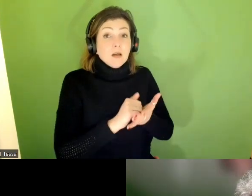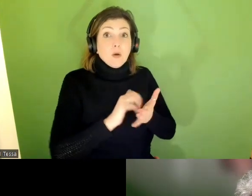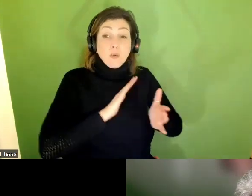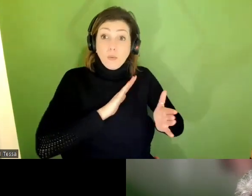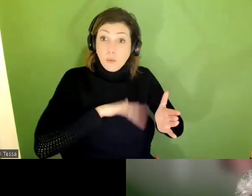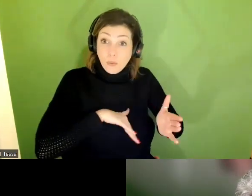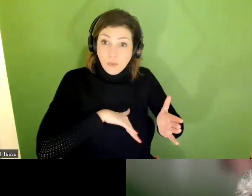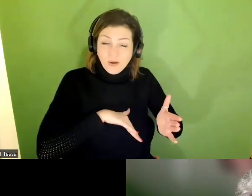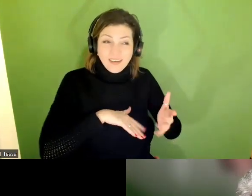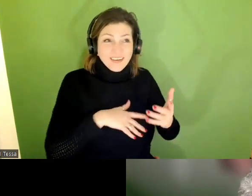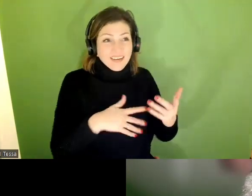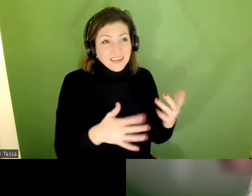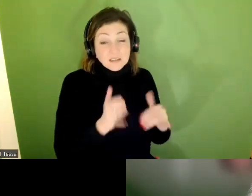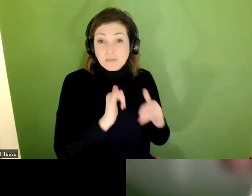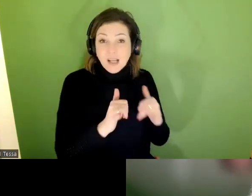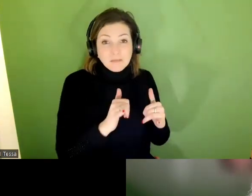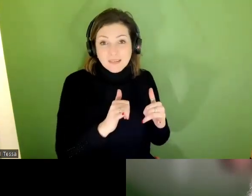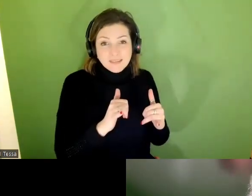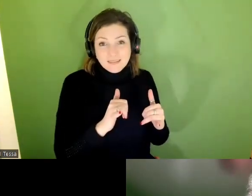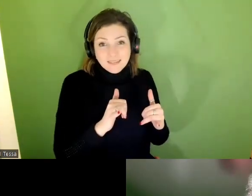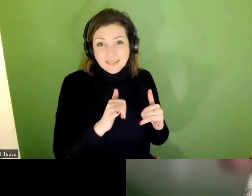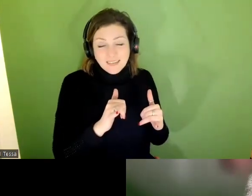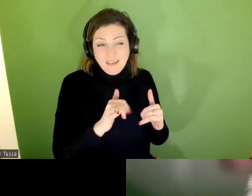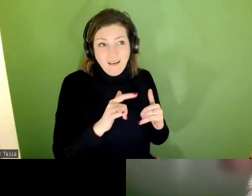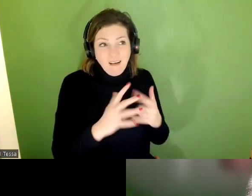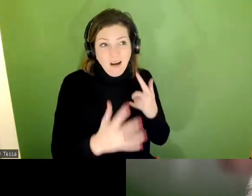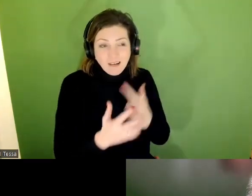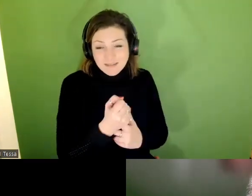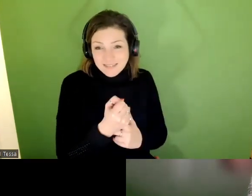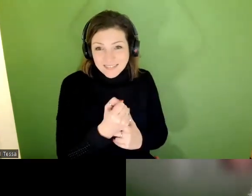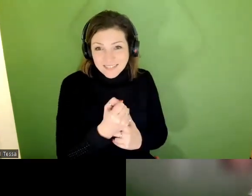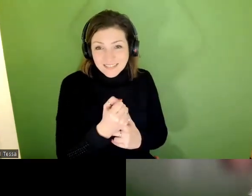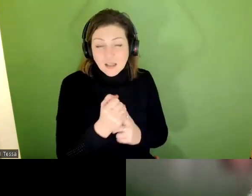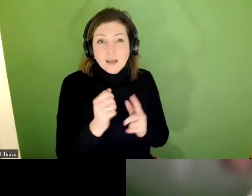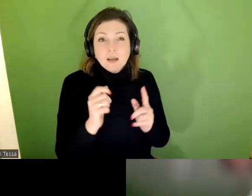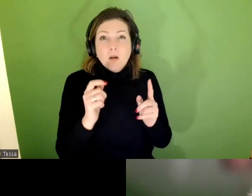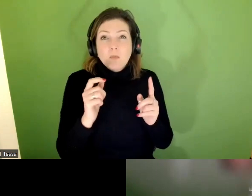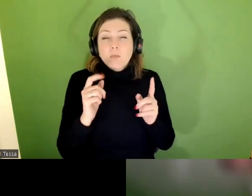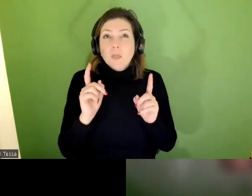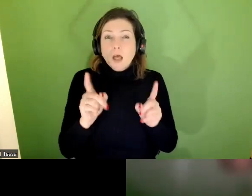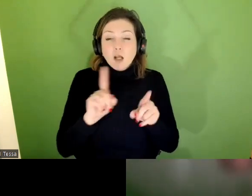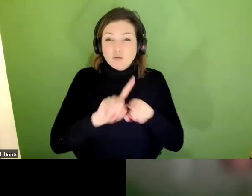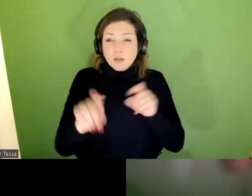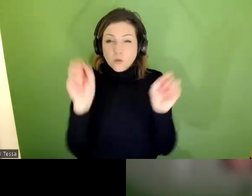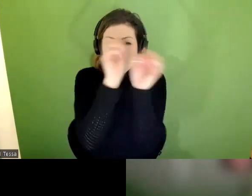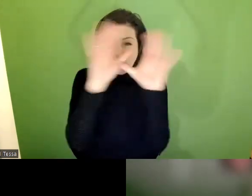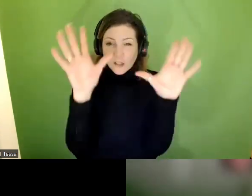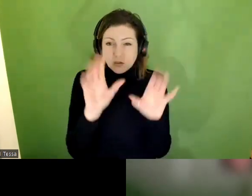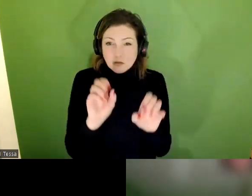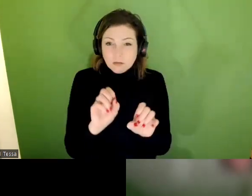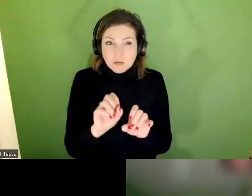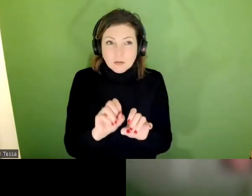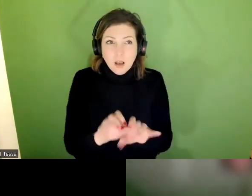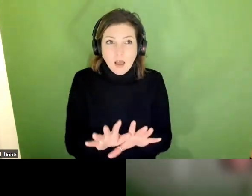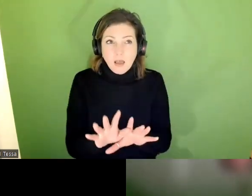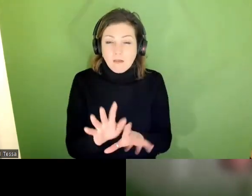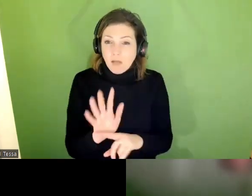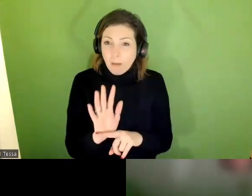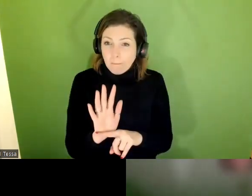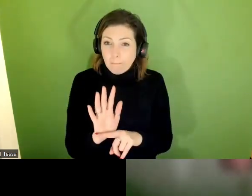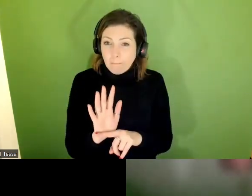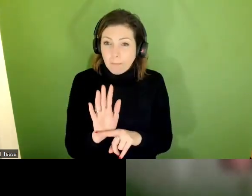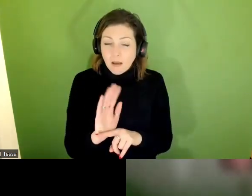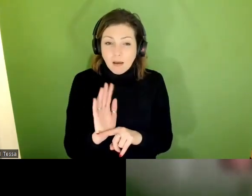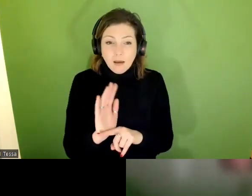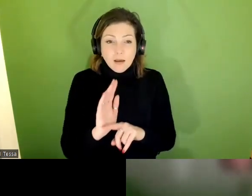you know, still work in progress, but the I see it as a film. So I think I literally just see